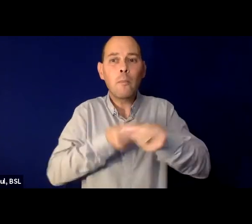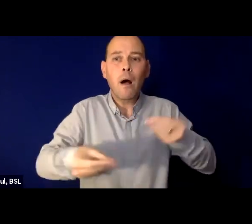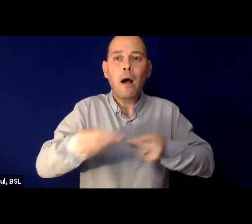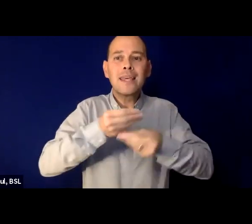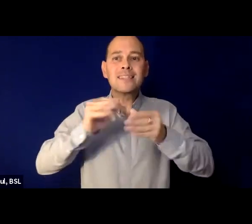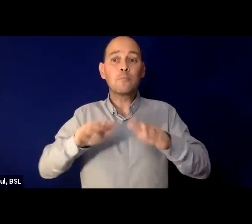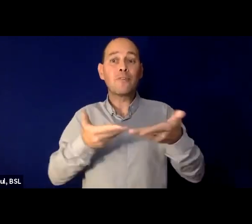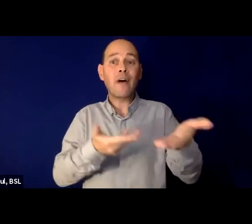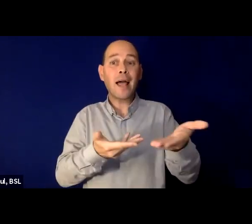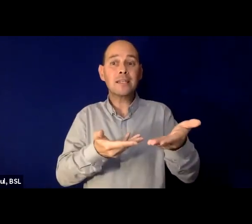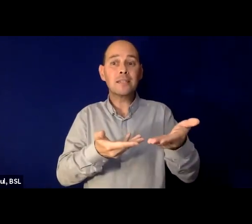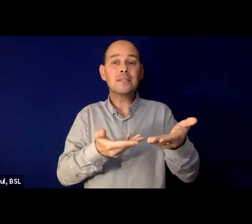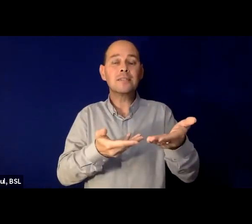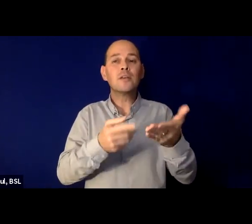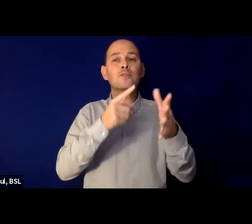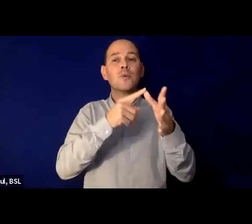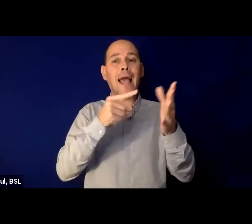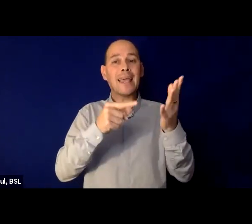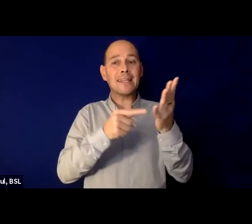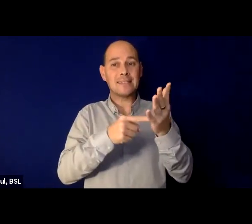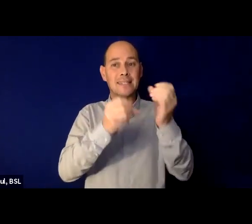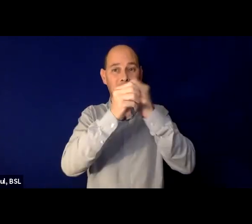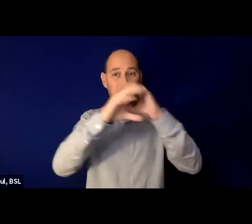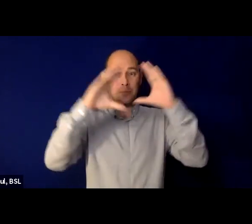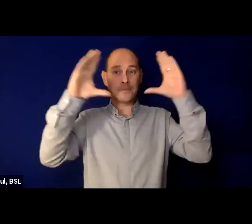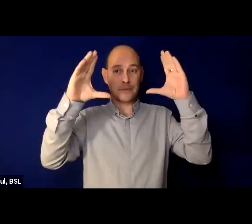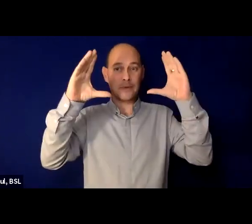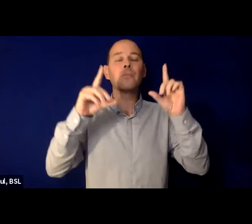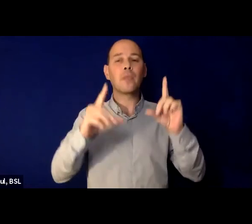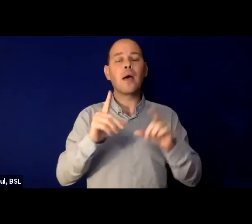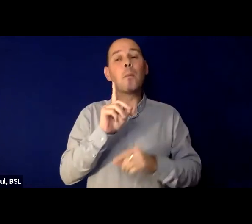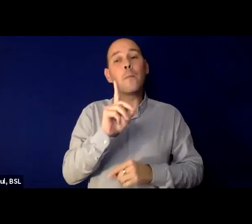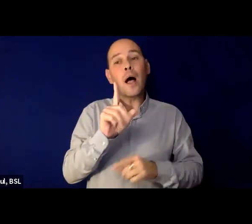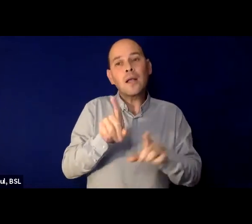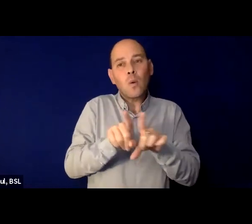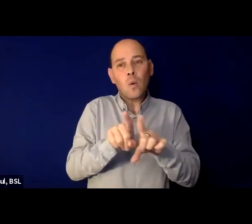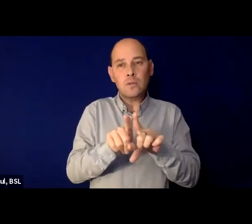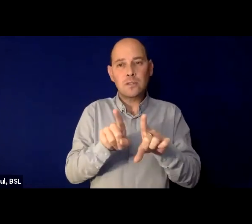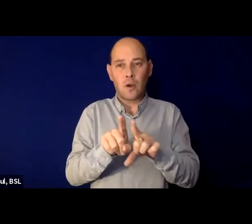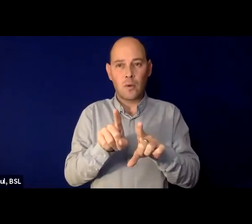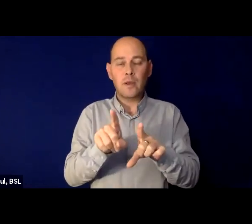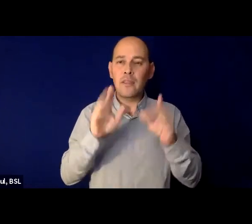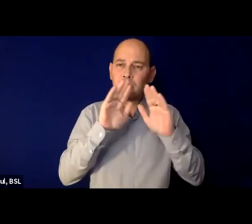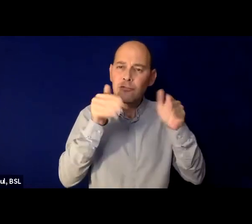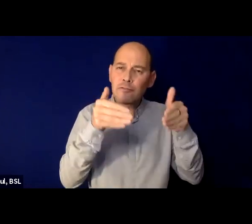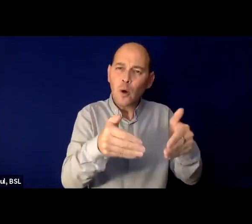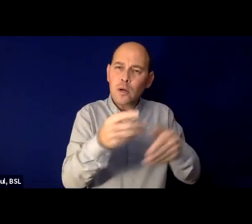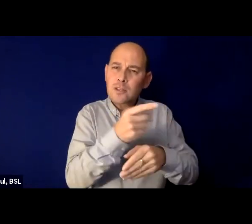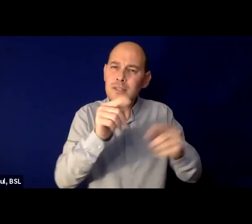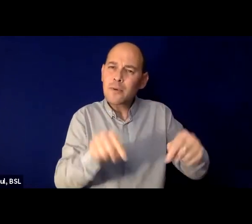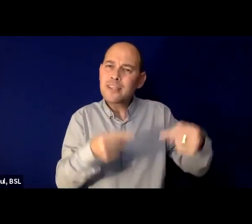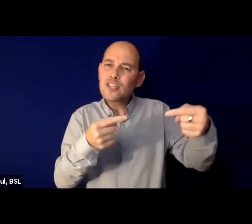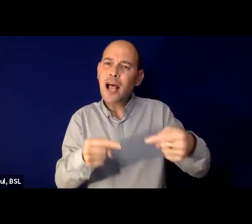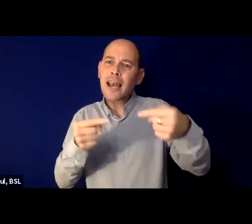providers to the AT picture across these countries, but also that the focus on some of those challenges around